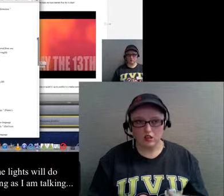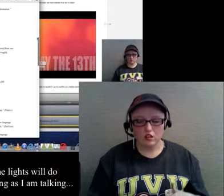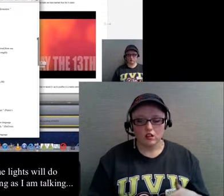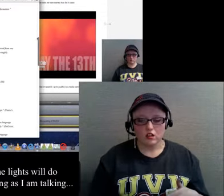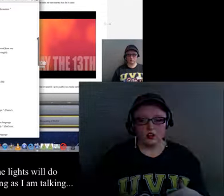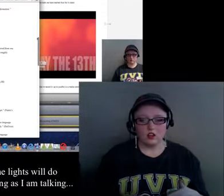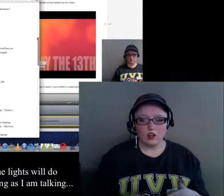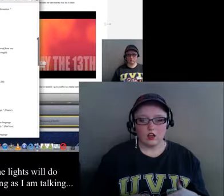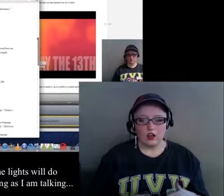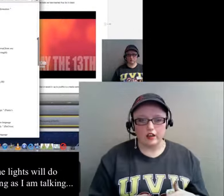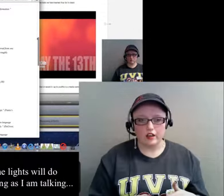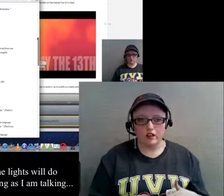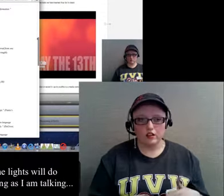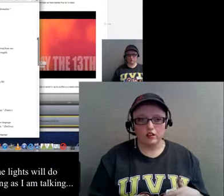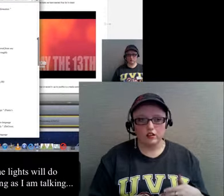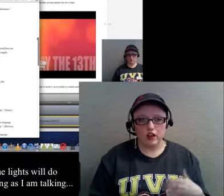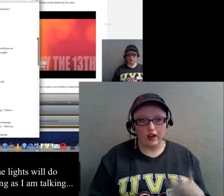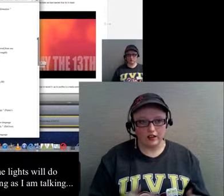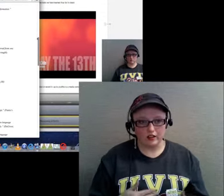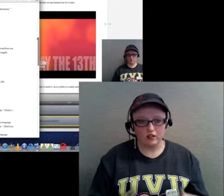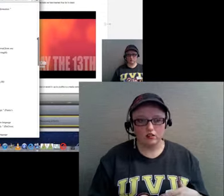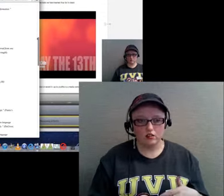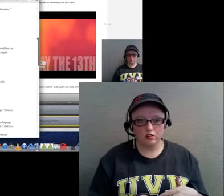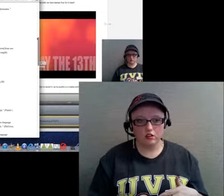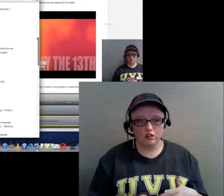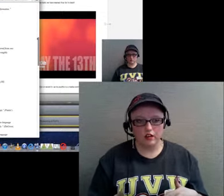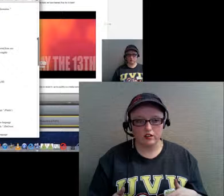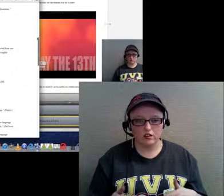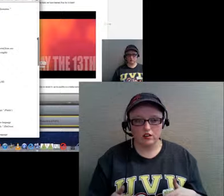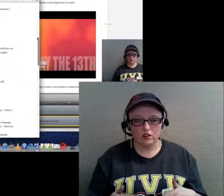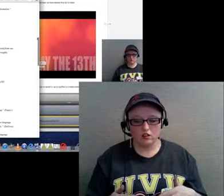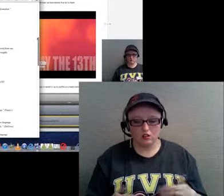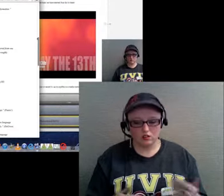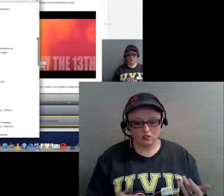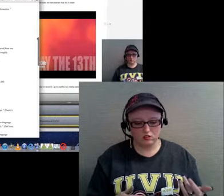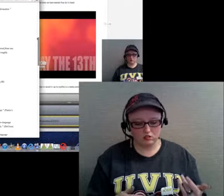okay. I added that,